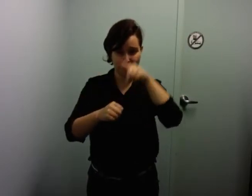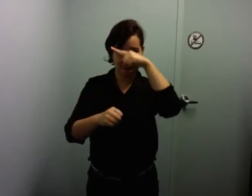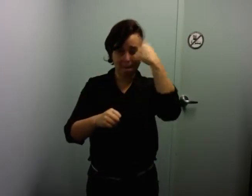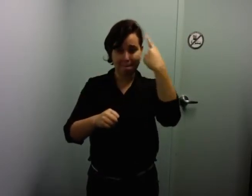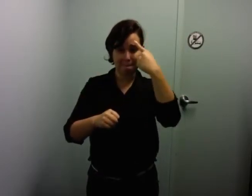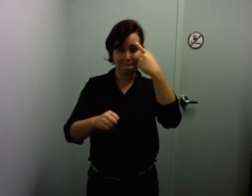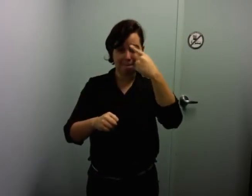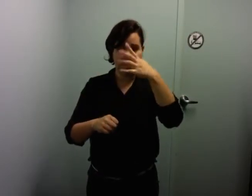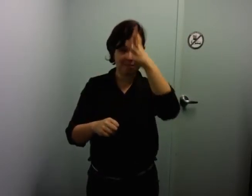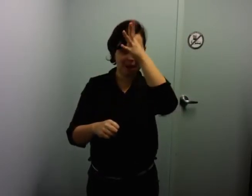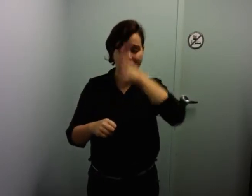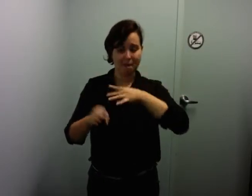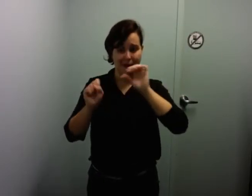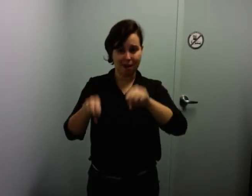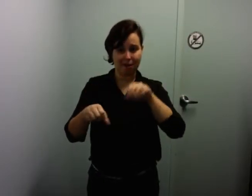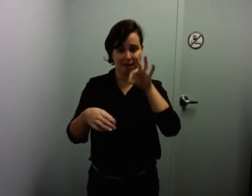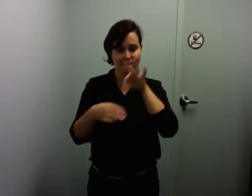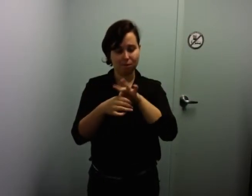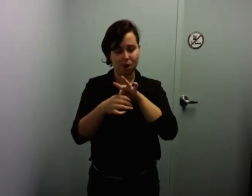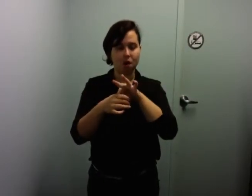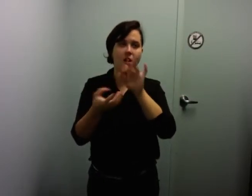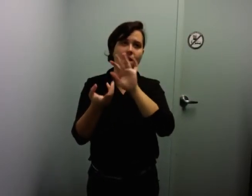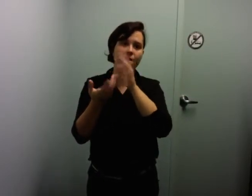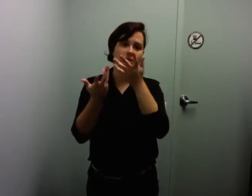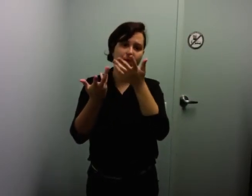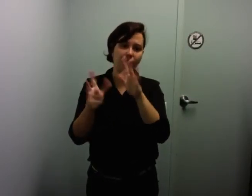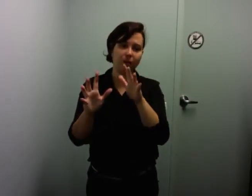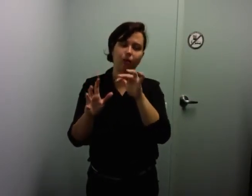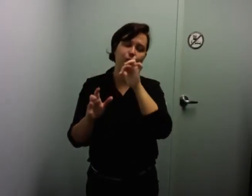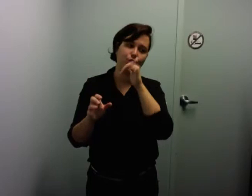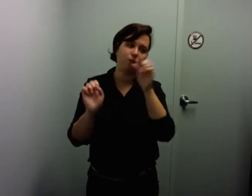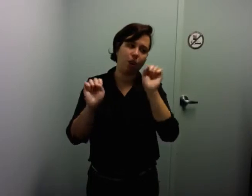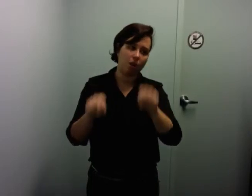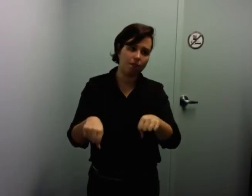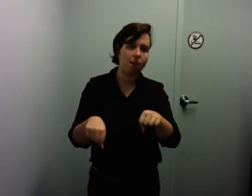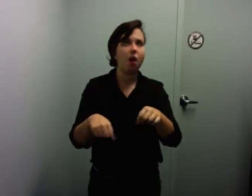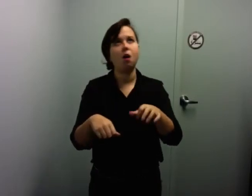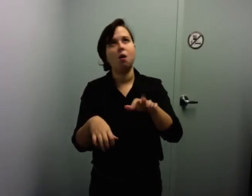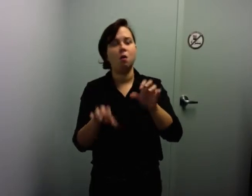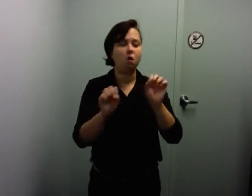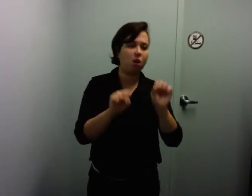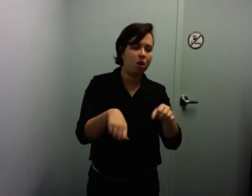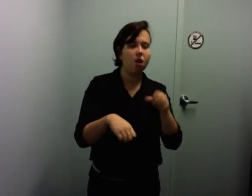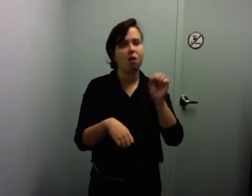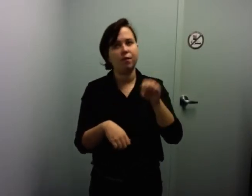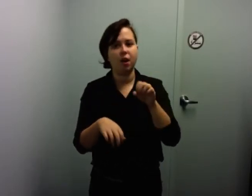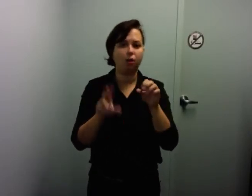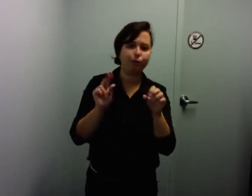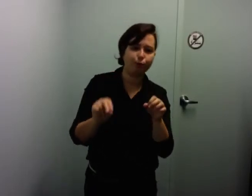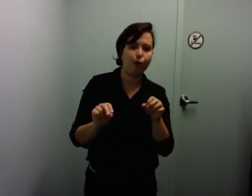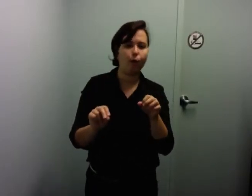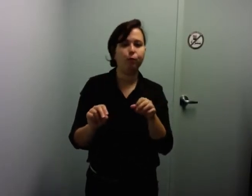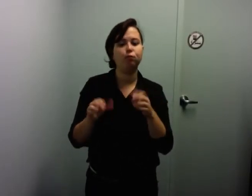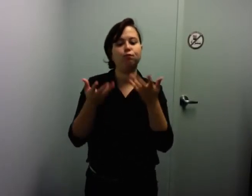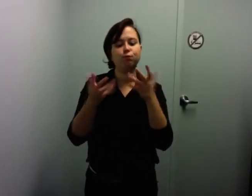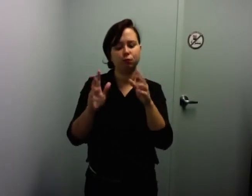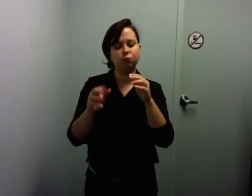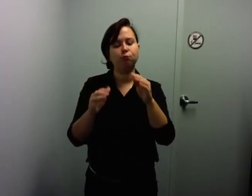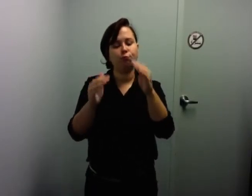were systematically denied it in a variety of ways we won't go into it this time. It took another 60 years to get women